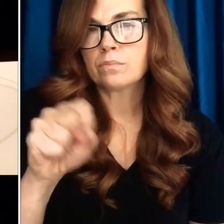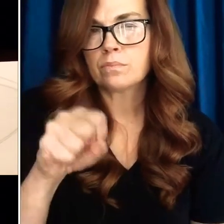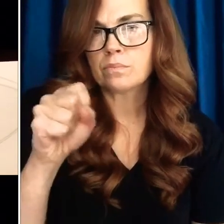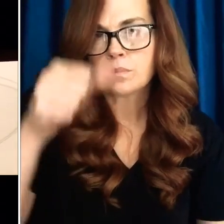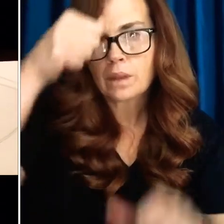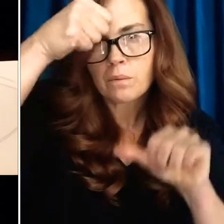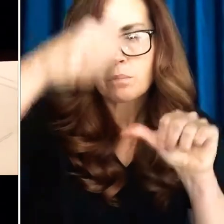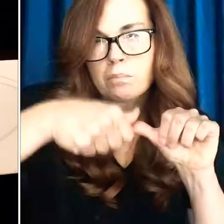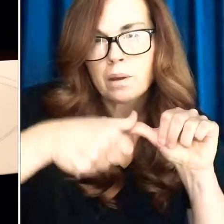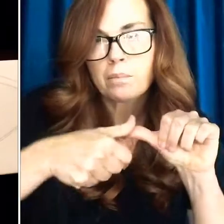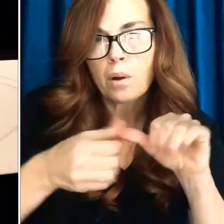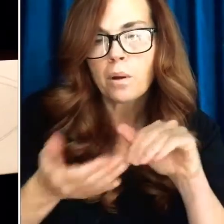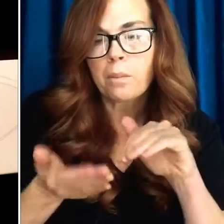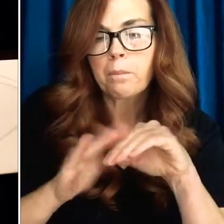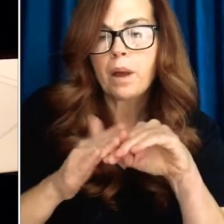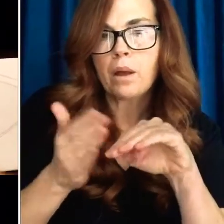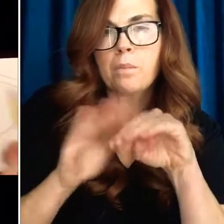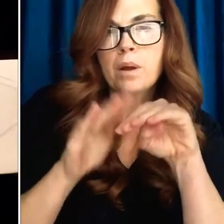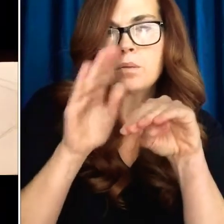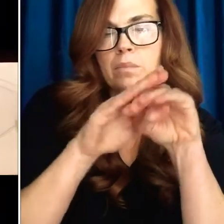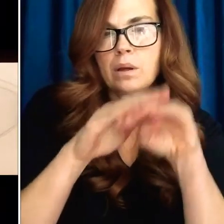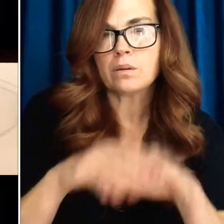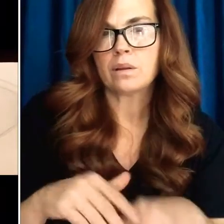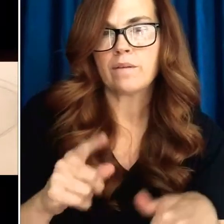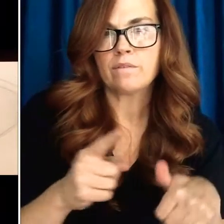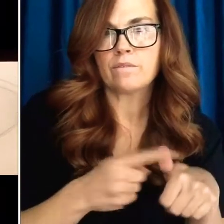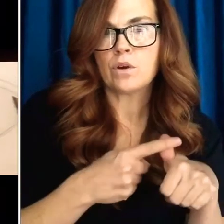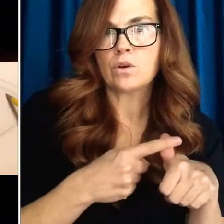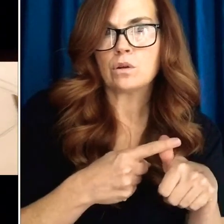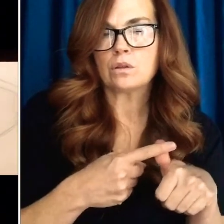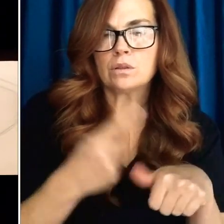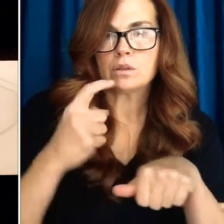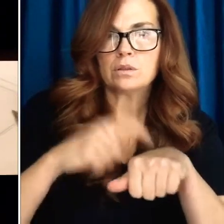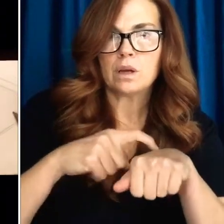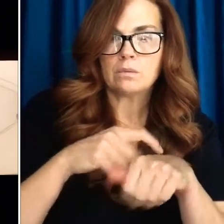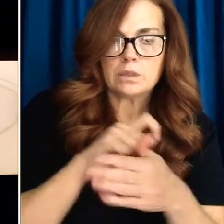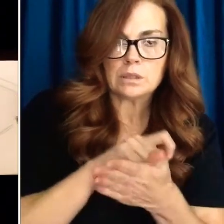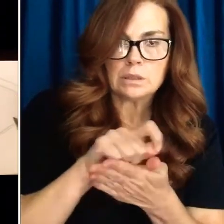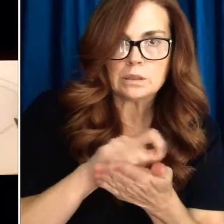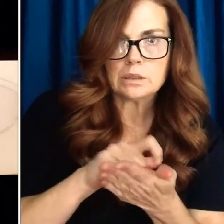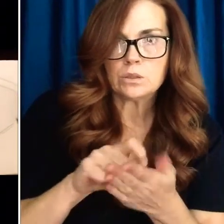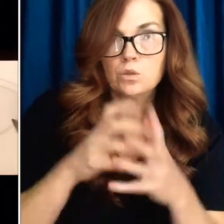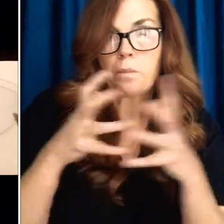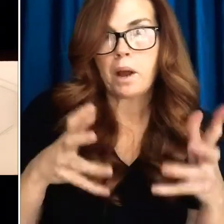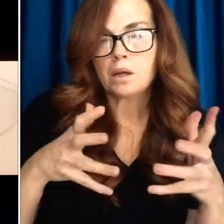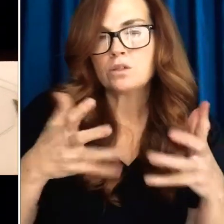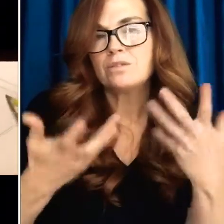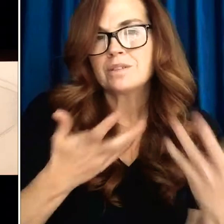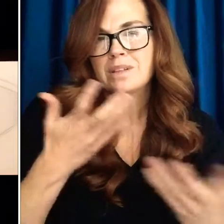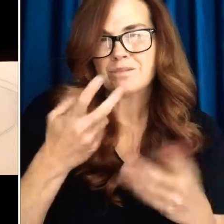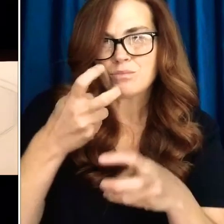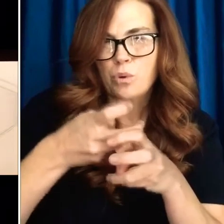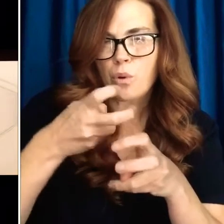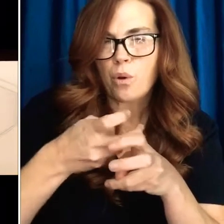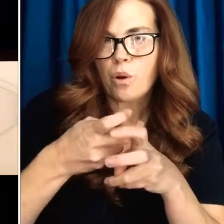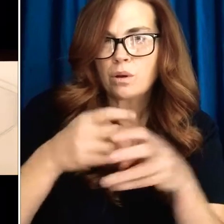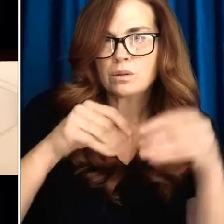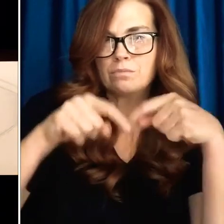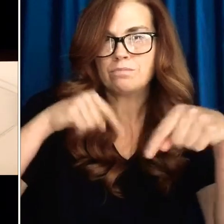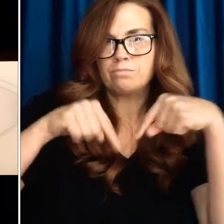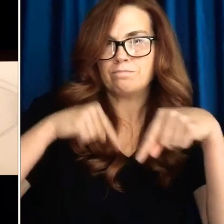So yeah, remember, we're building. We don't want it all in the first go round, because it makes it hard to come back from that if you make a